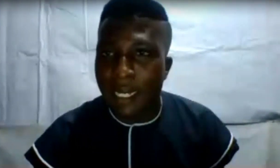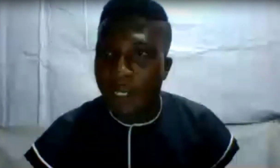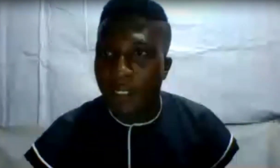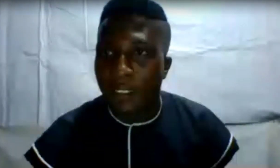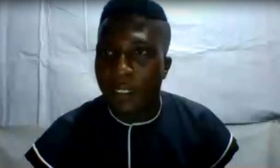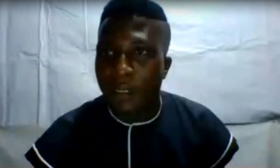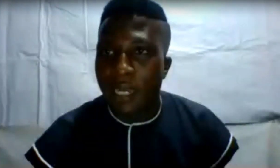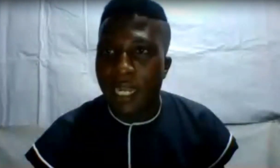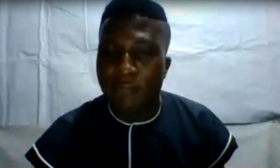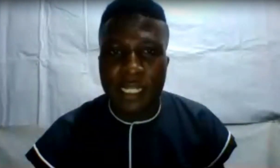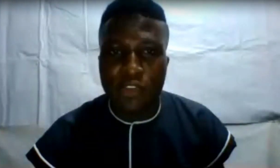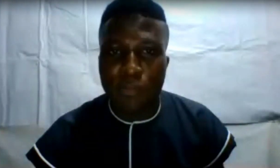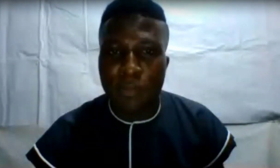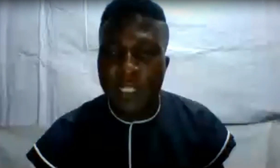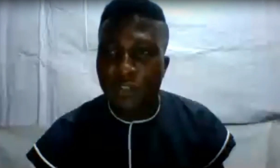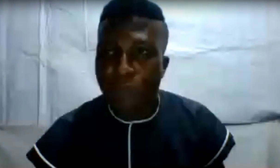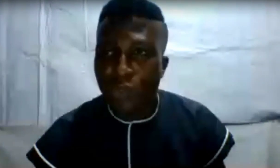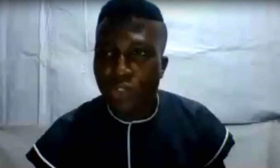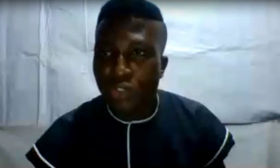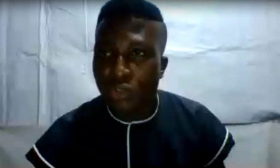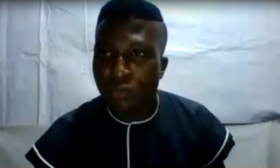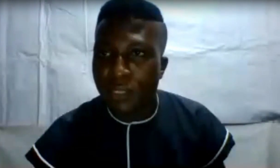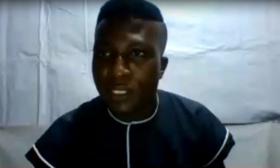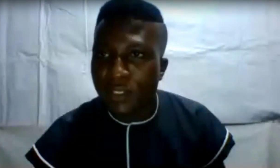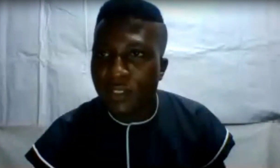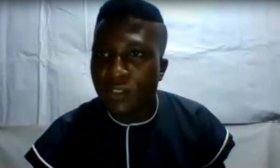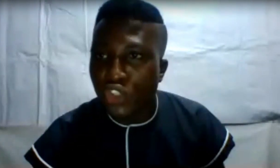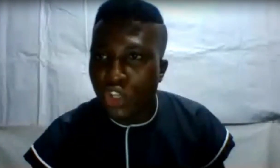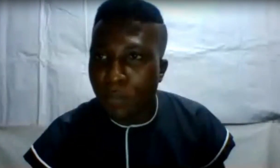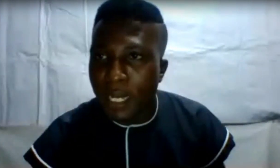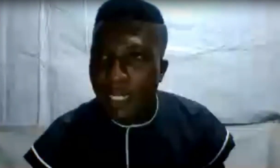Admin, can you please unmute Mrs. Chioma Neka?